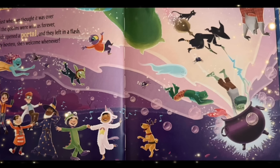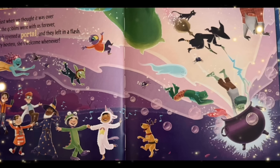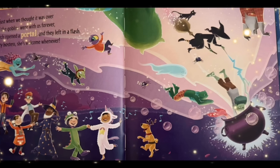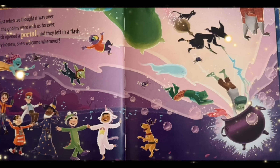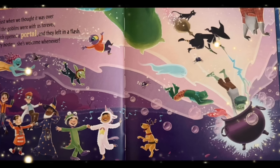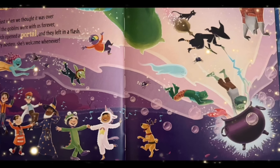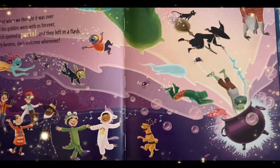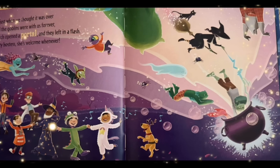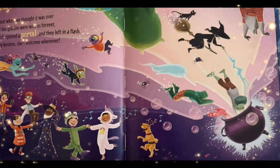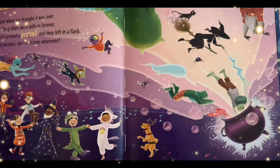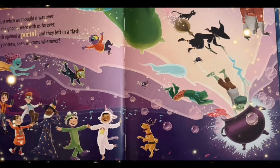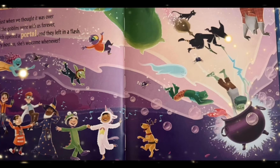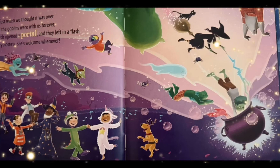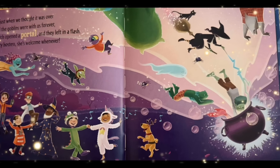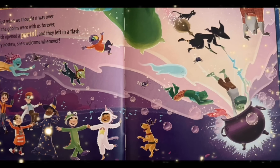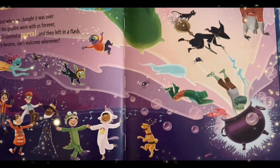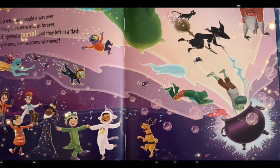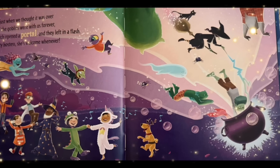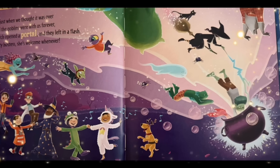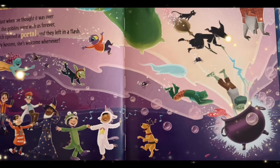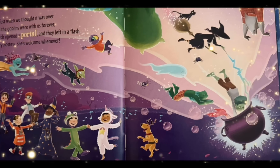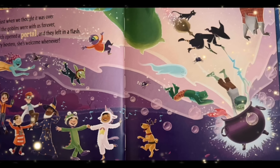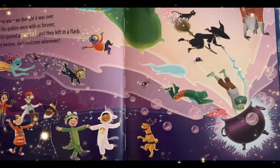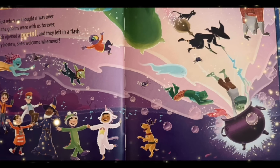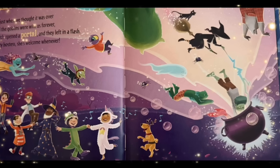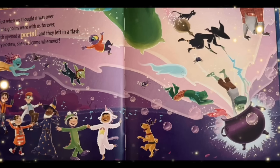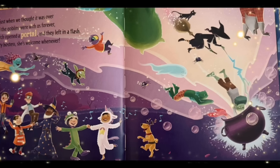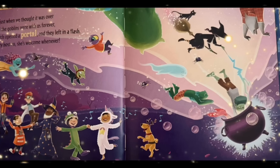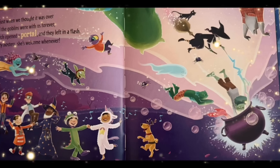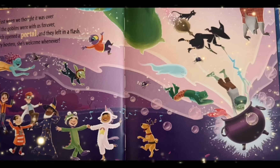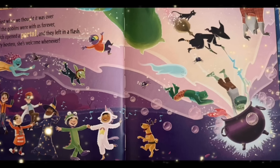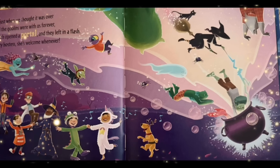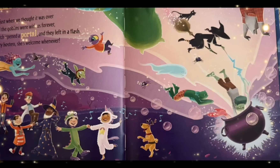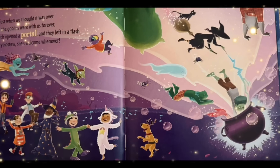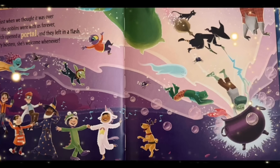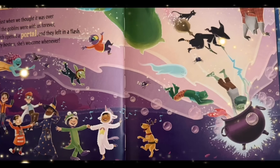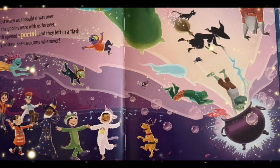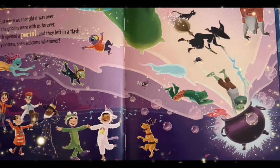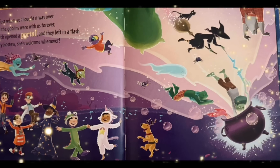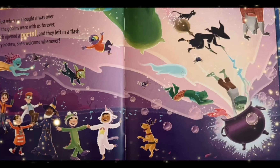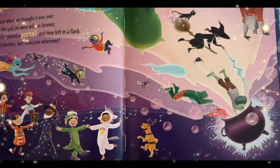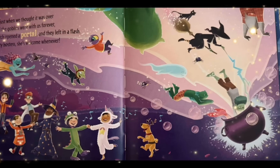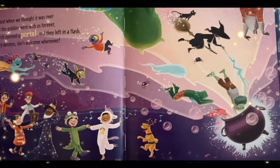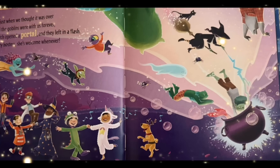in a flash. As party host, she's welcomed whenever.